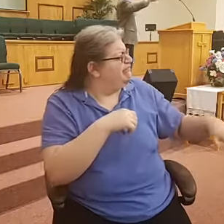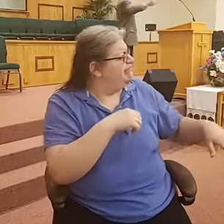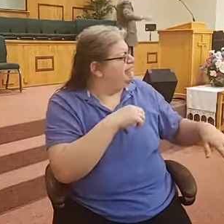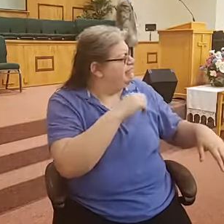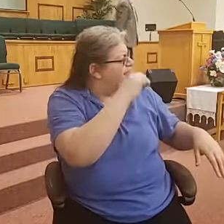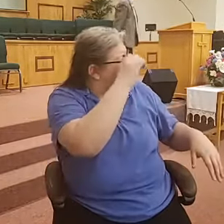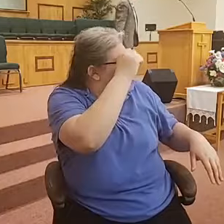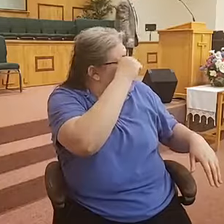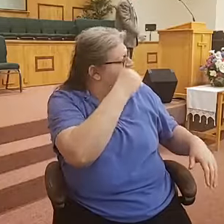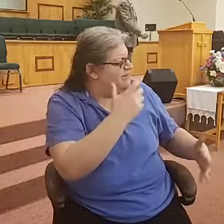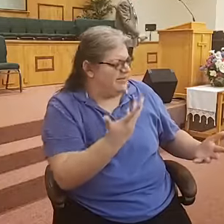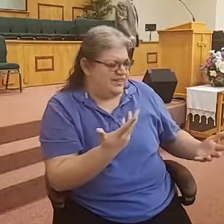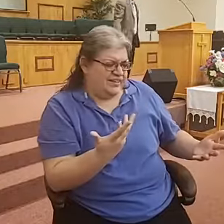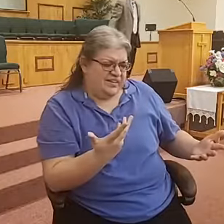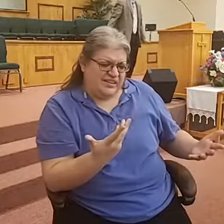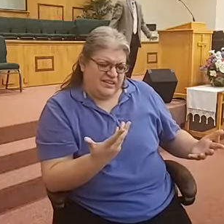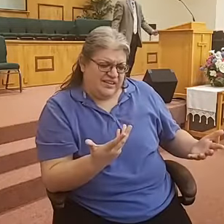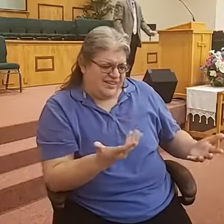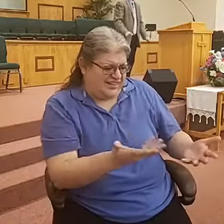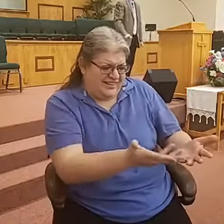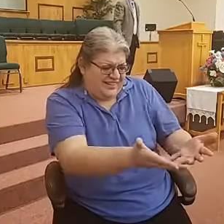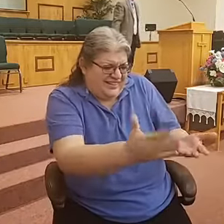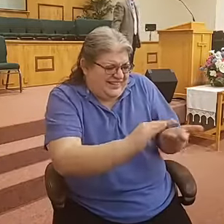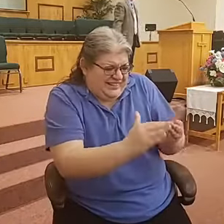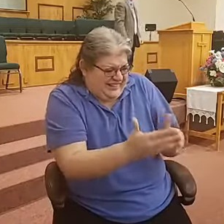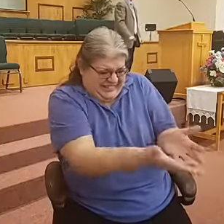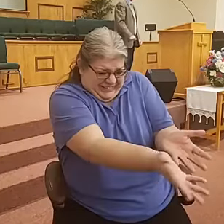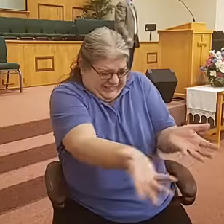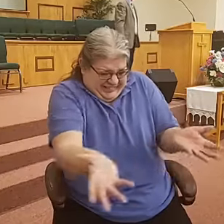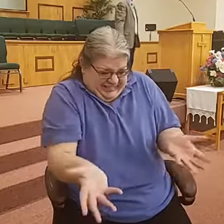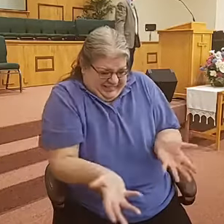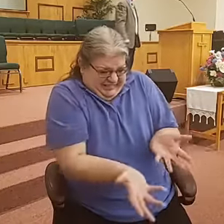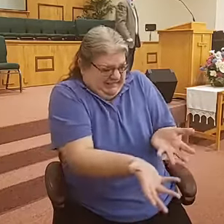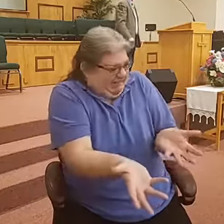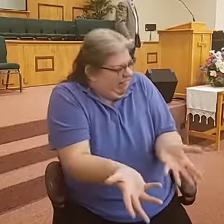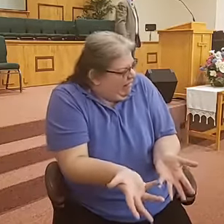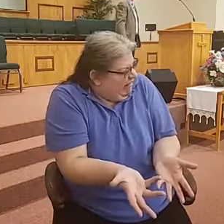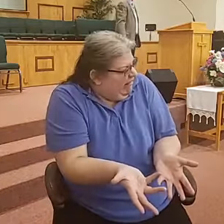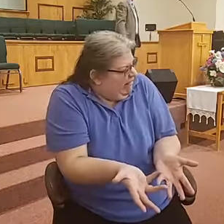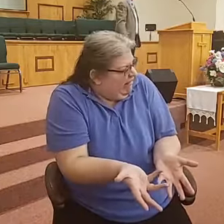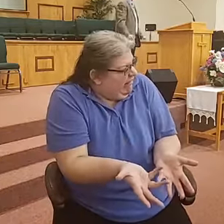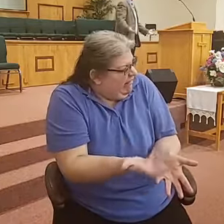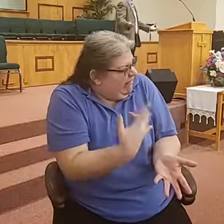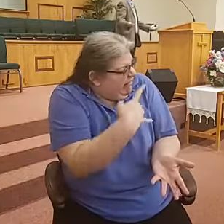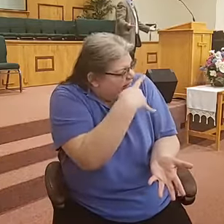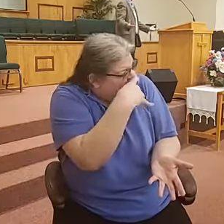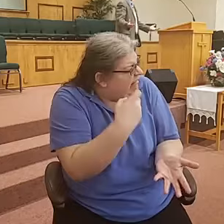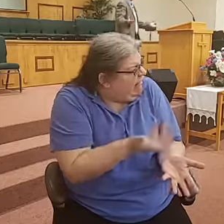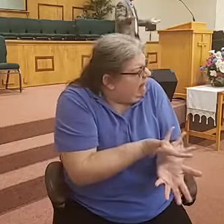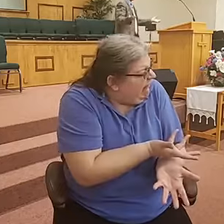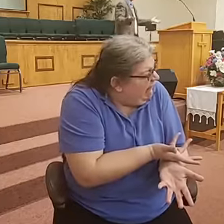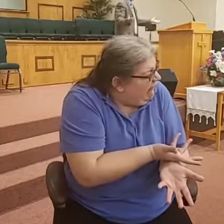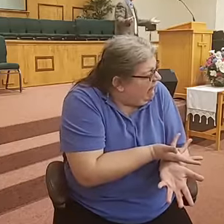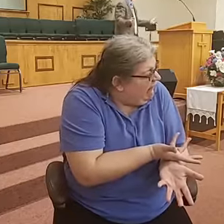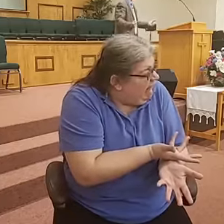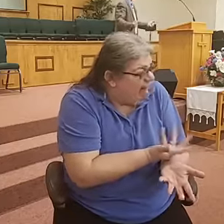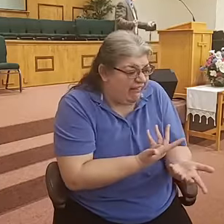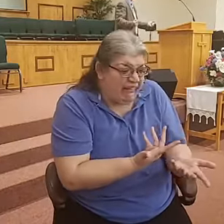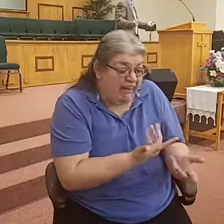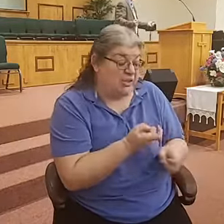at all 20 cities, what cities are these? My brother. Like, are